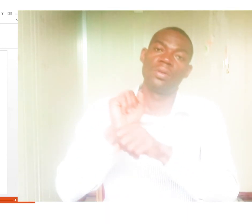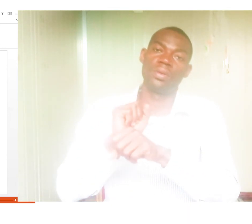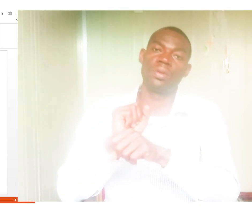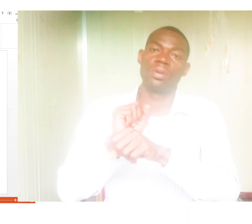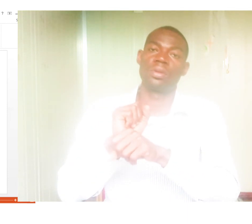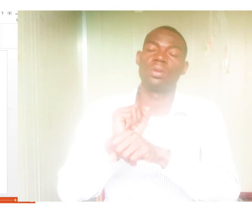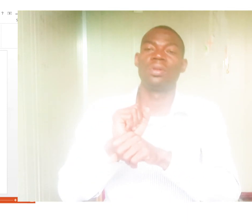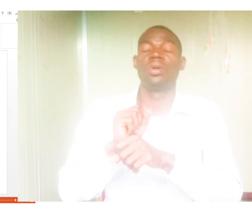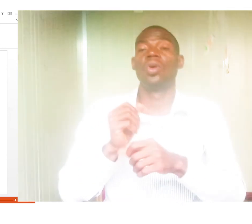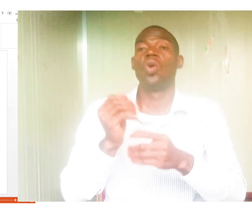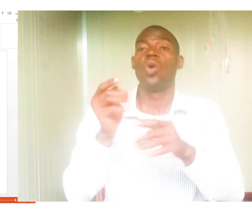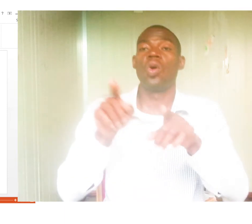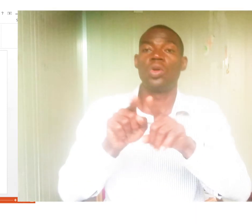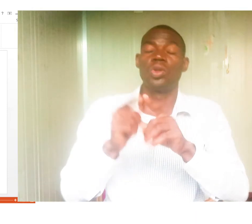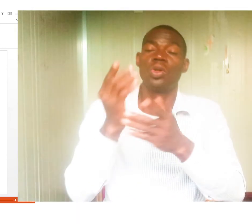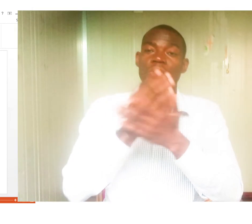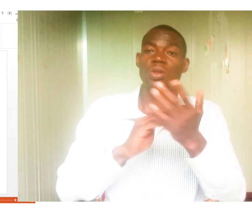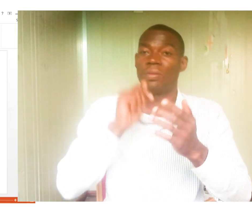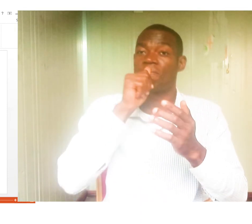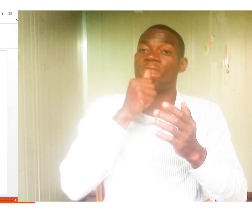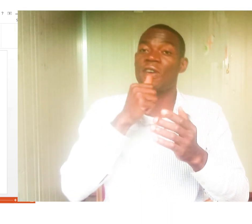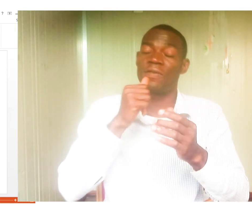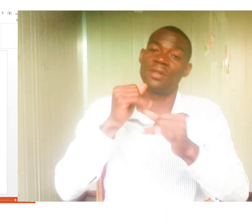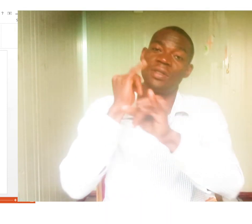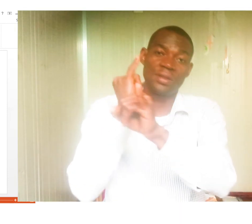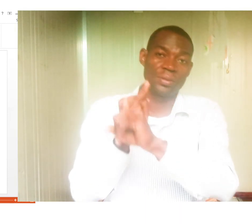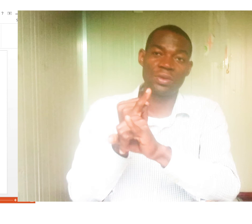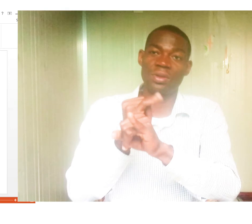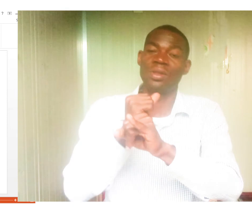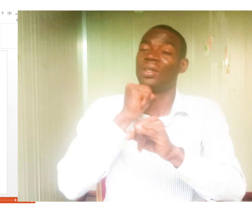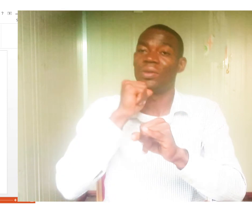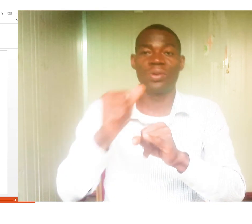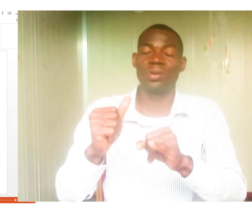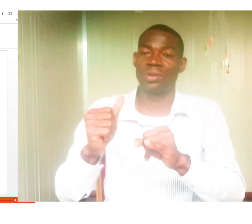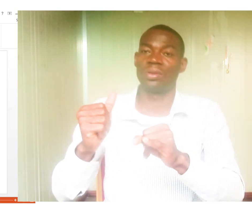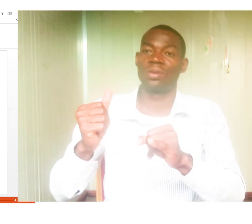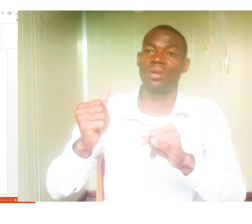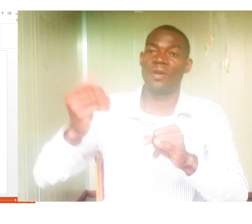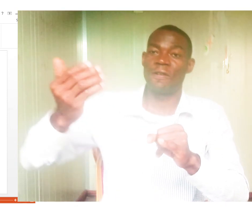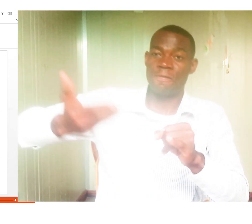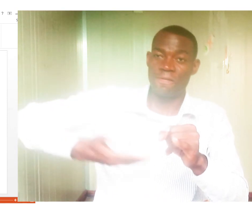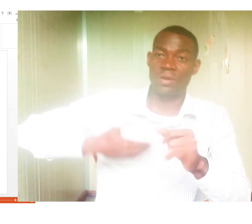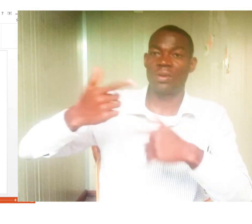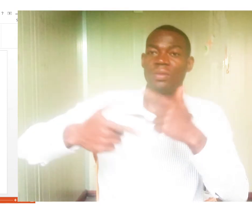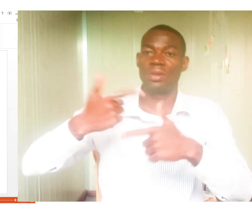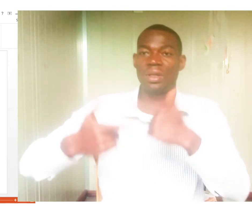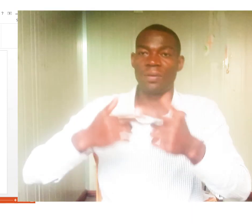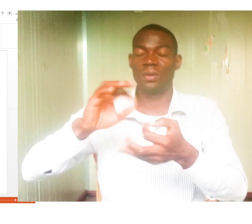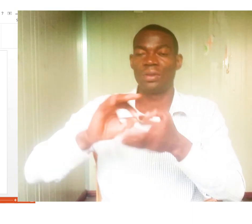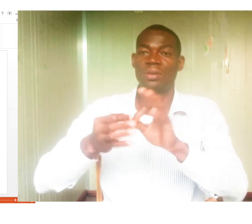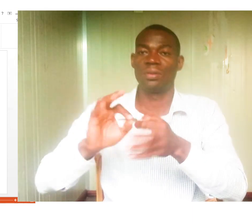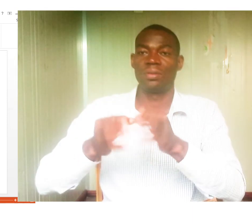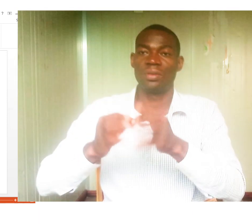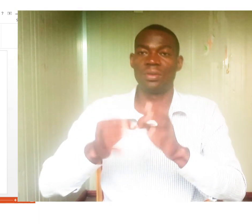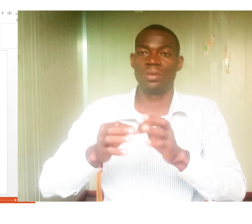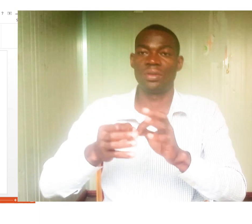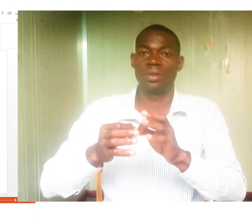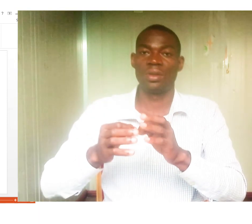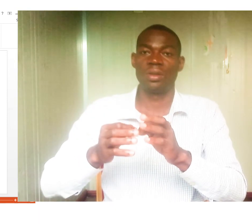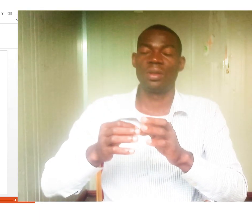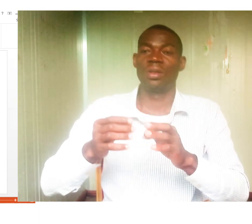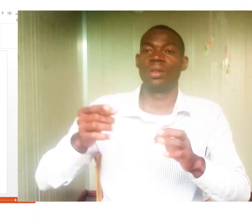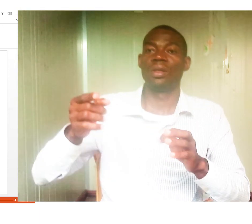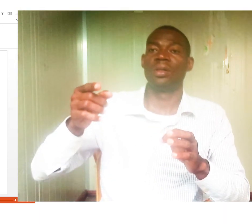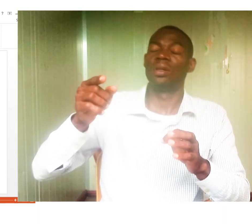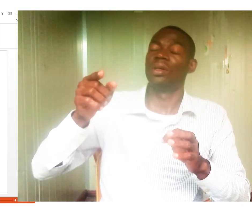institutions are not also employing sign language interpreters. The few that are there, they can be placed in TV